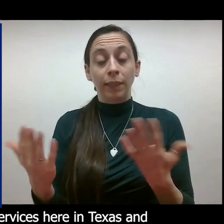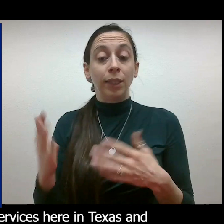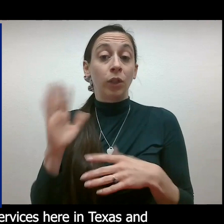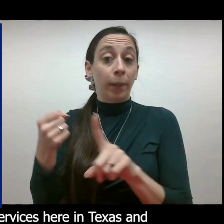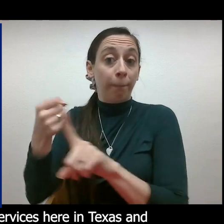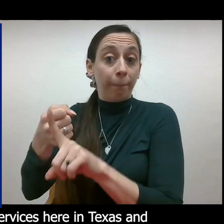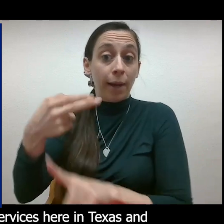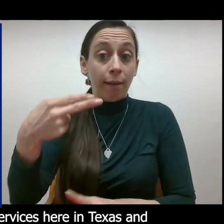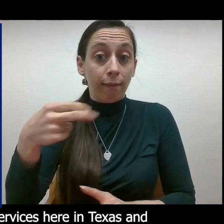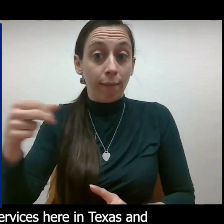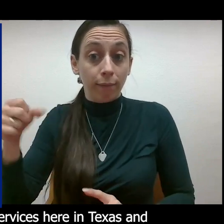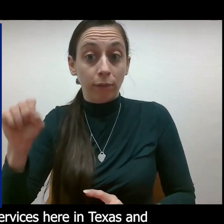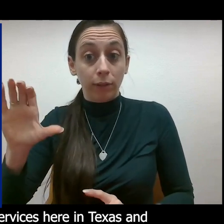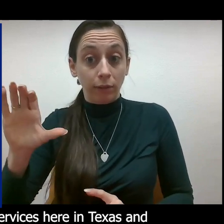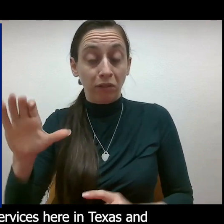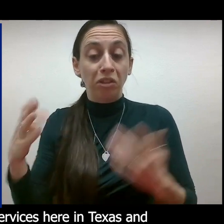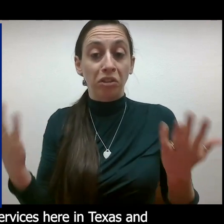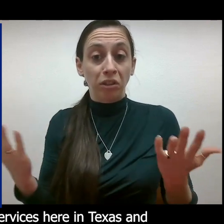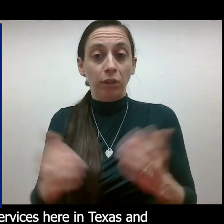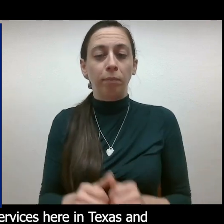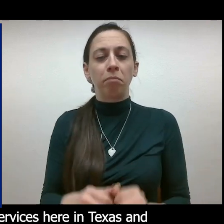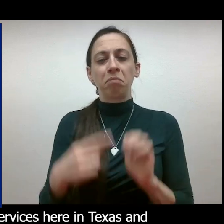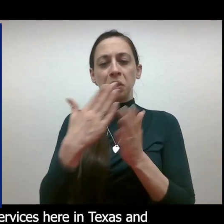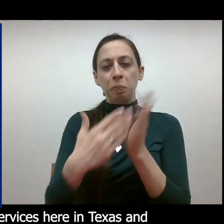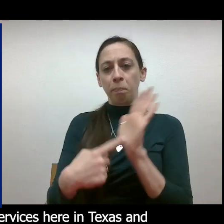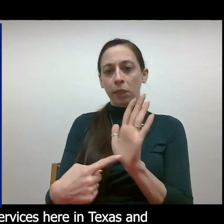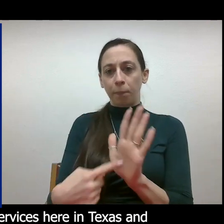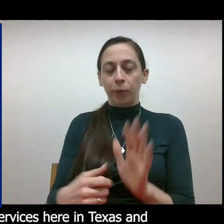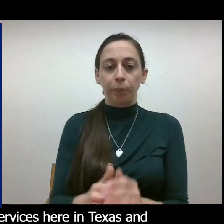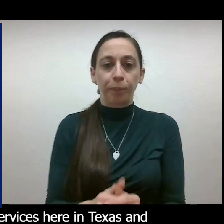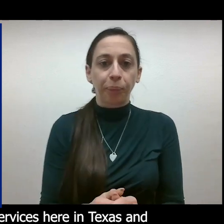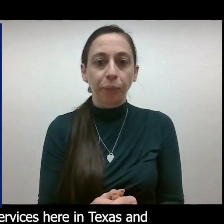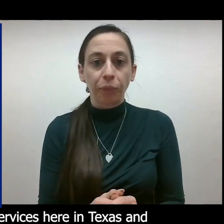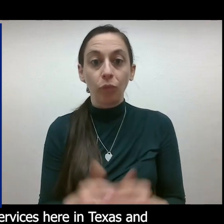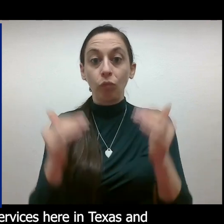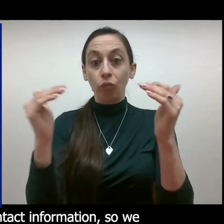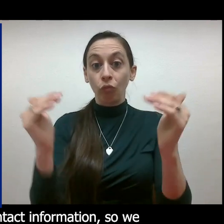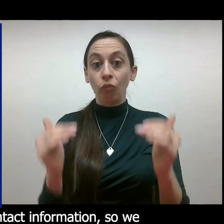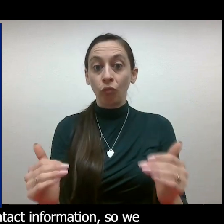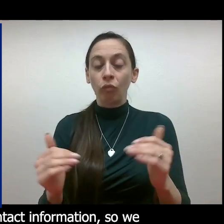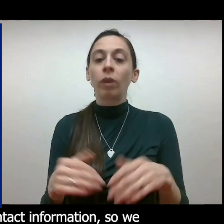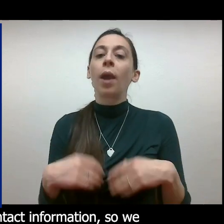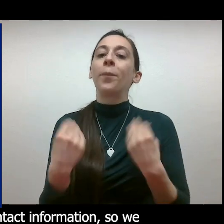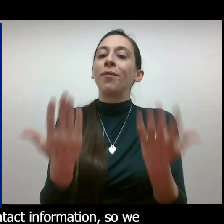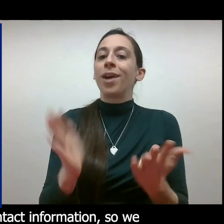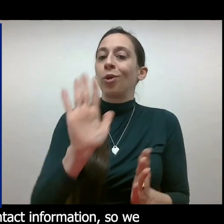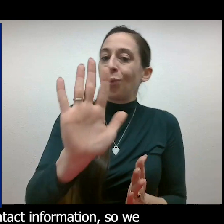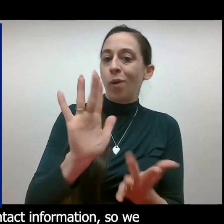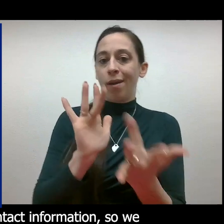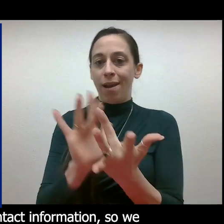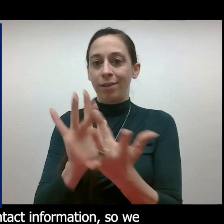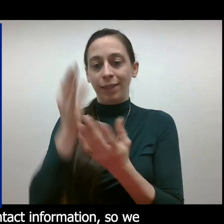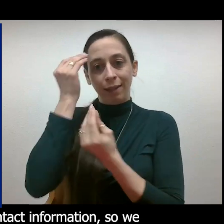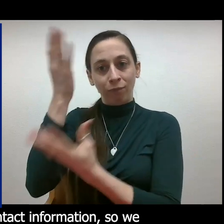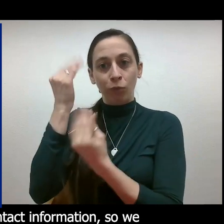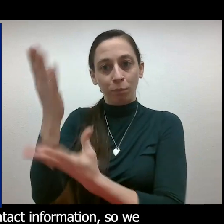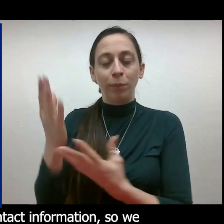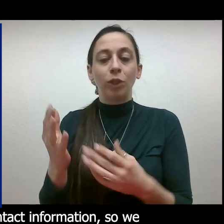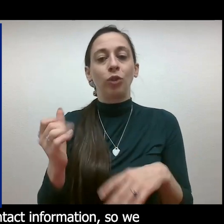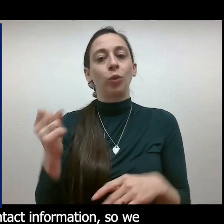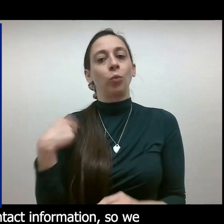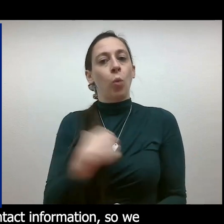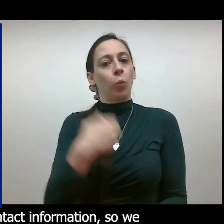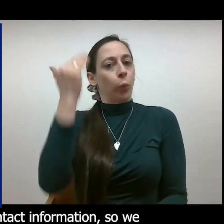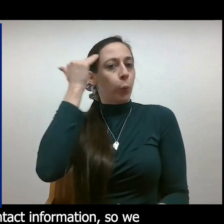waiver services here in Texas, and it would impact the Texas Health and Human Services Commission. Lastly, make sure